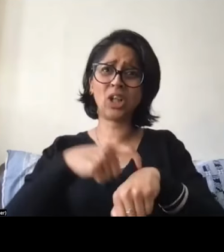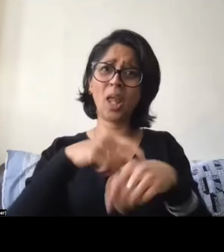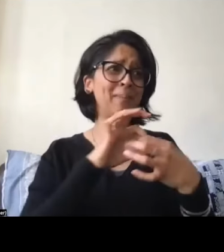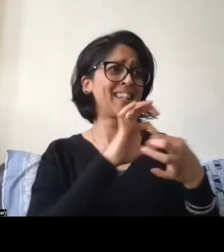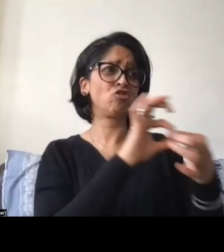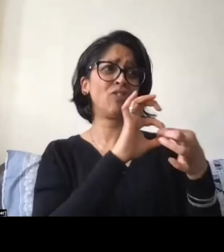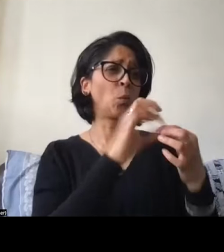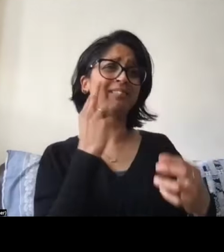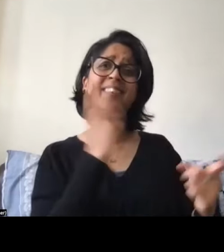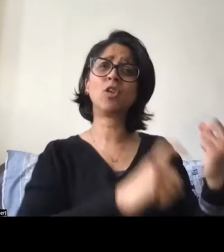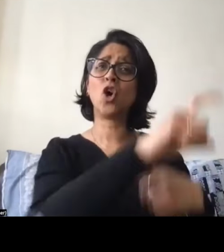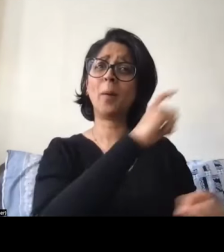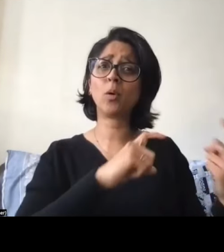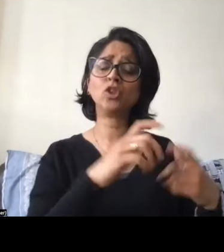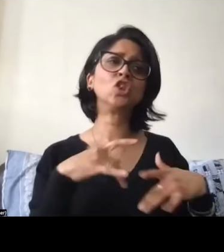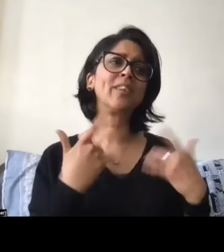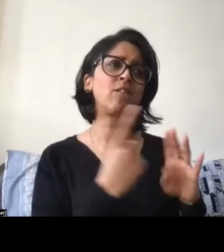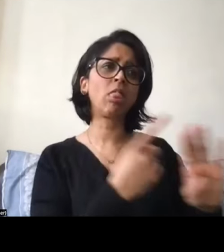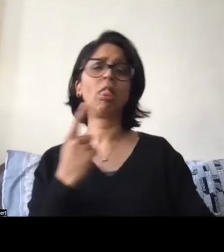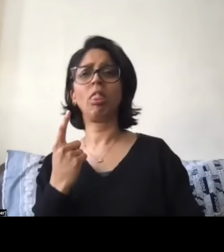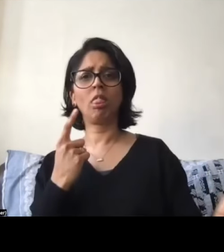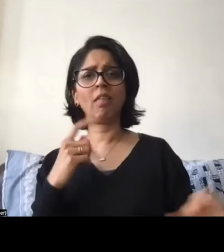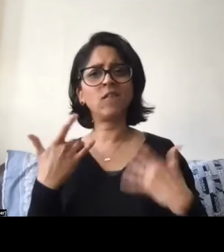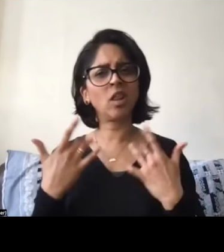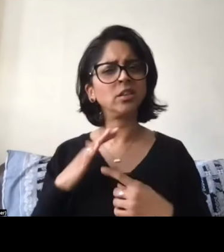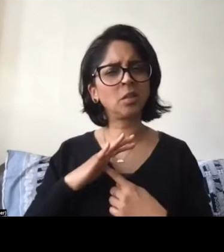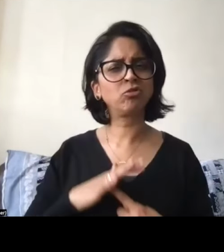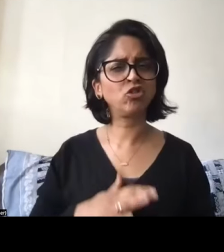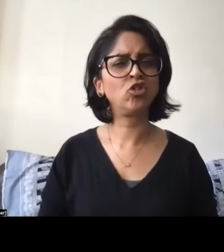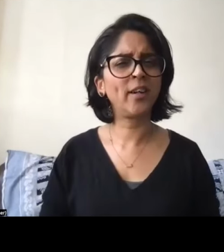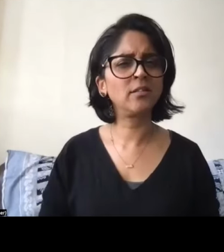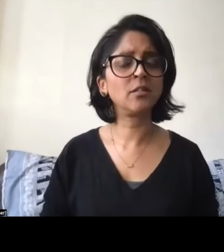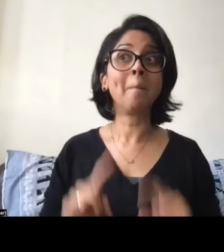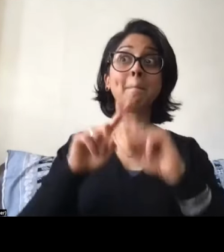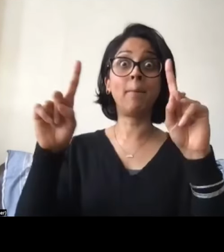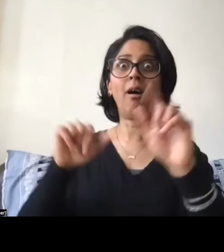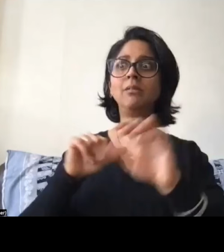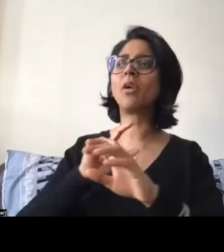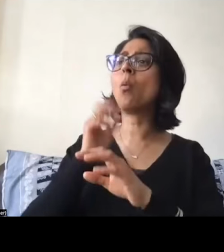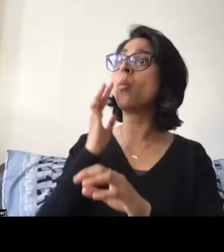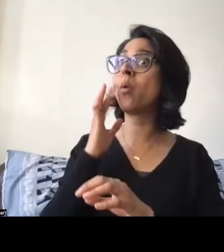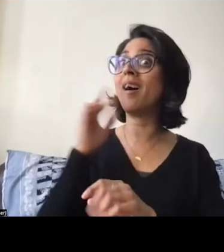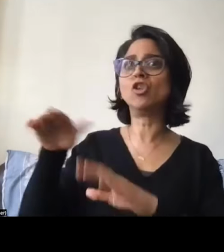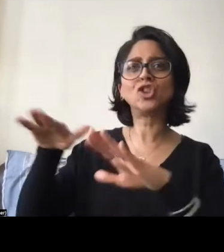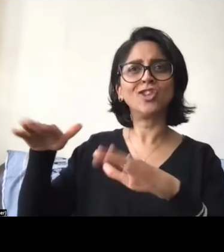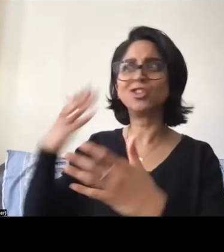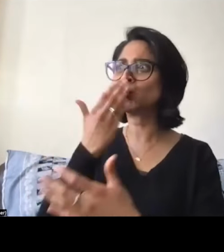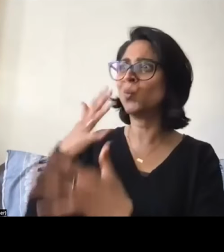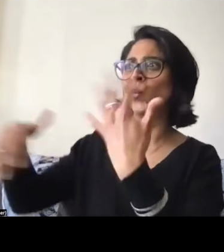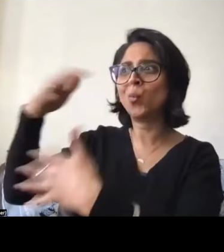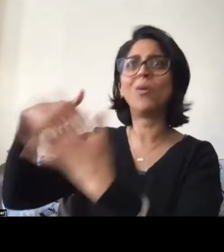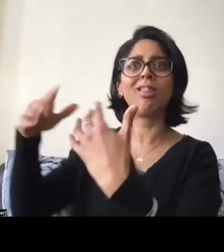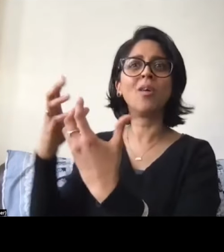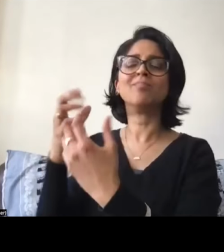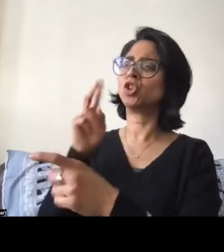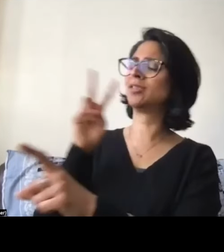that relentlessness of being a parent, she meant that she had very little time to engage with the deaf community, and she became quite depressed.